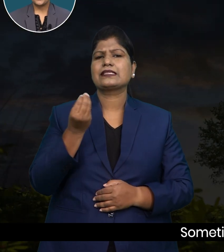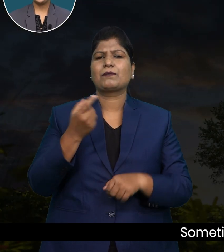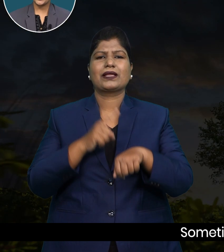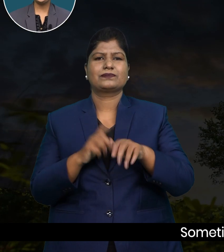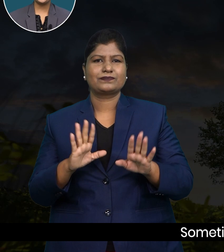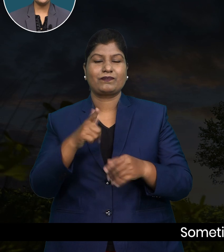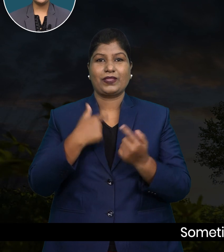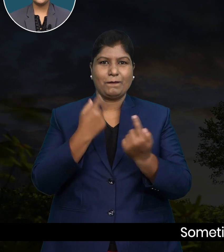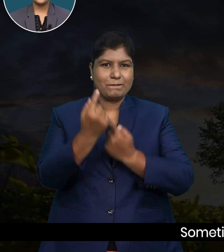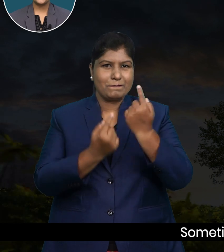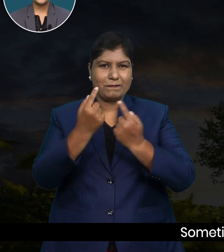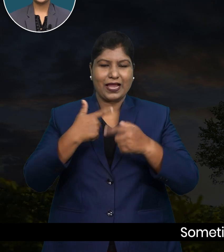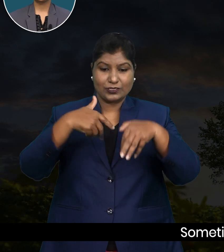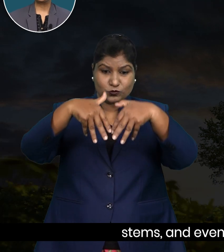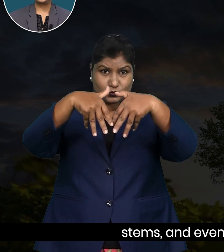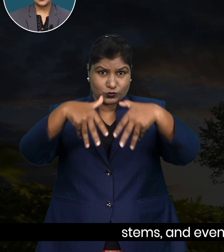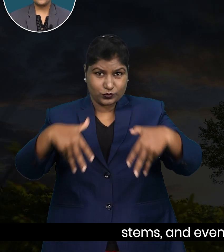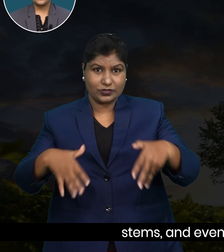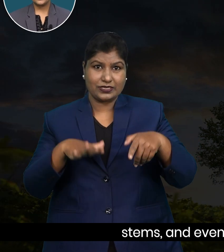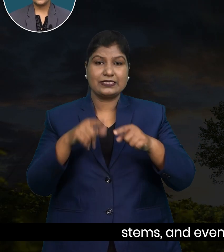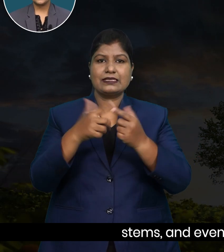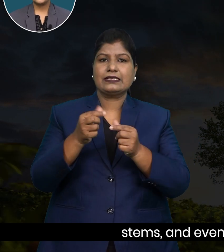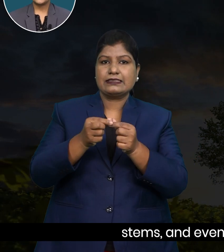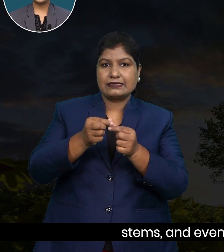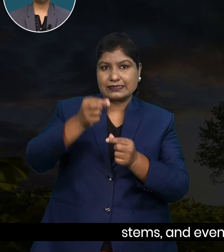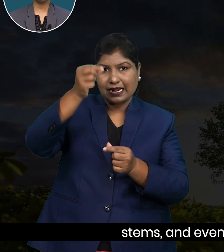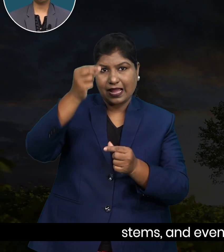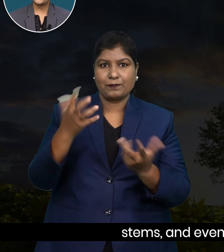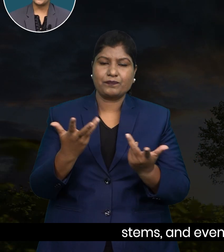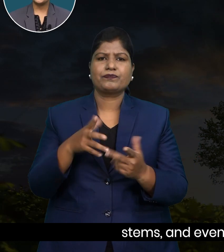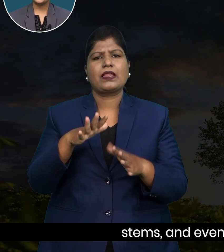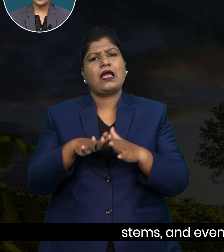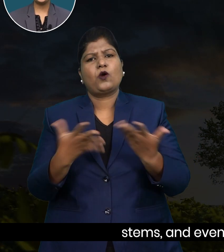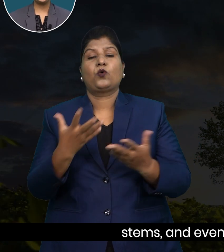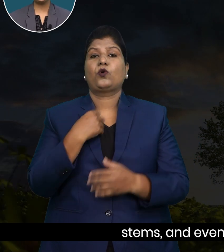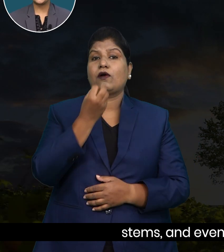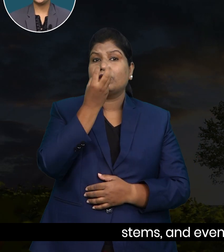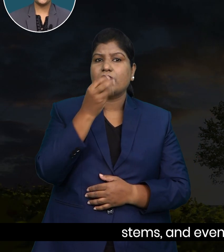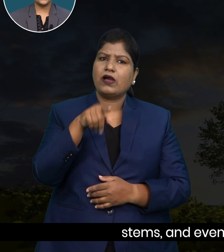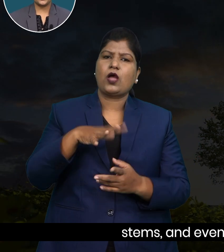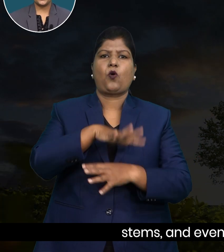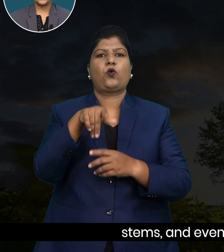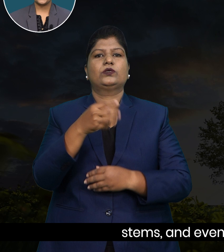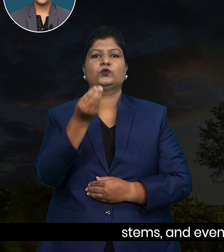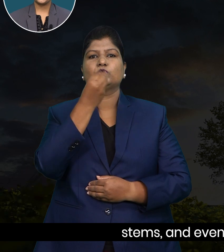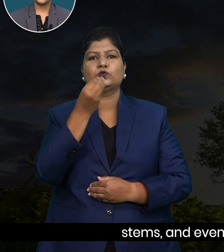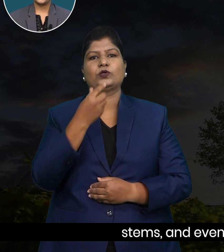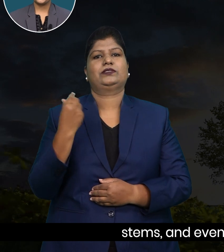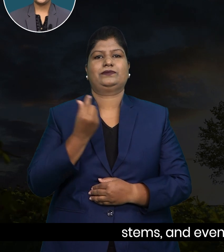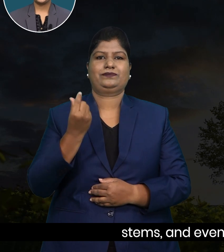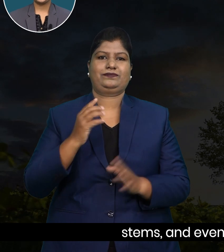Sometimes plant roots, stems, and even flowers are used as food.